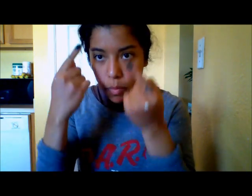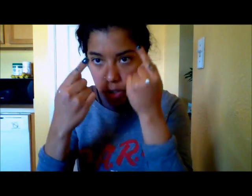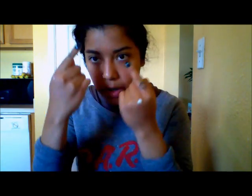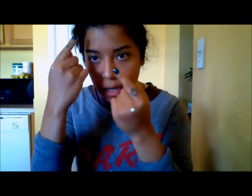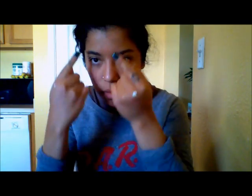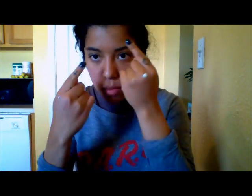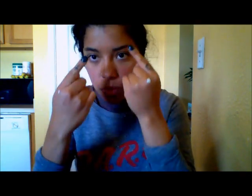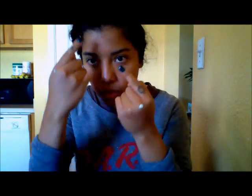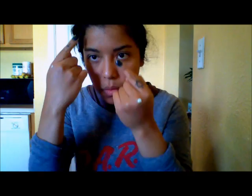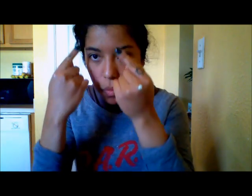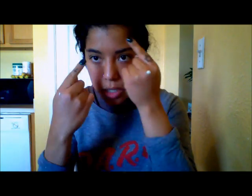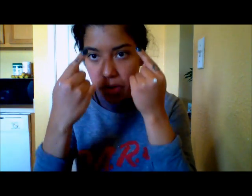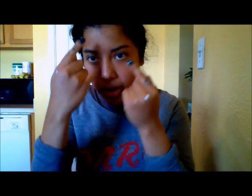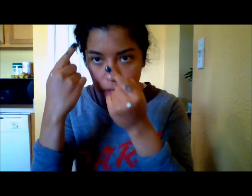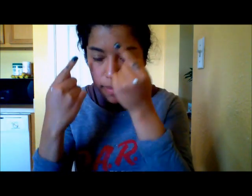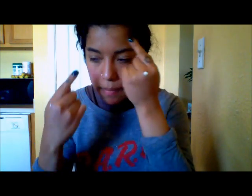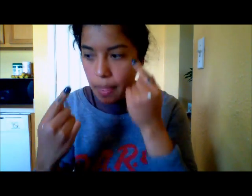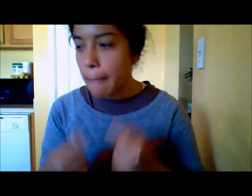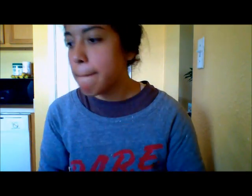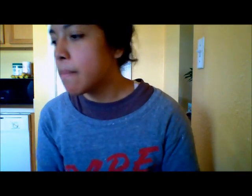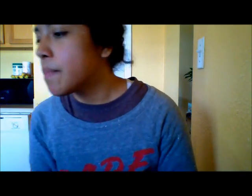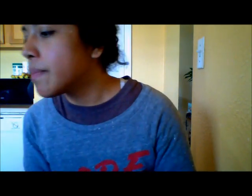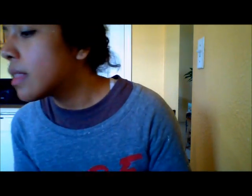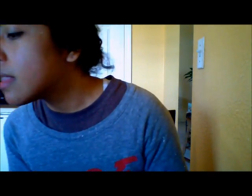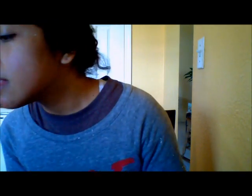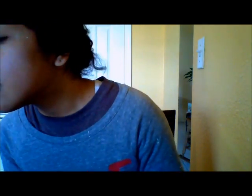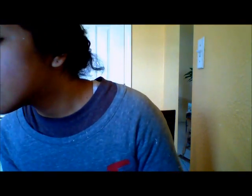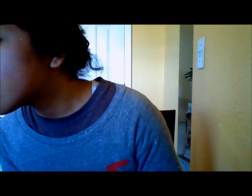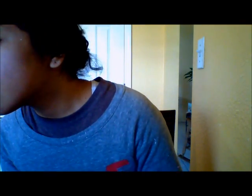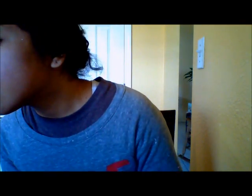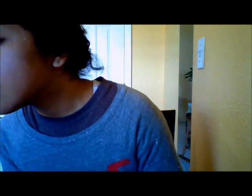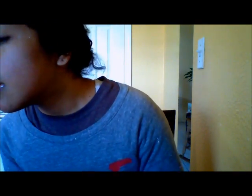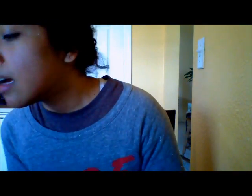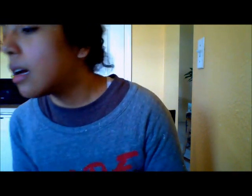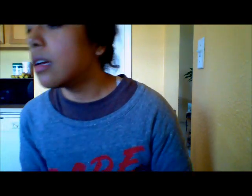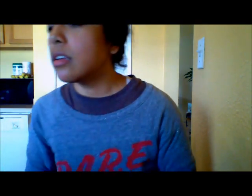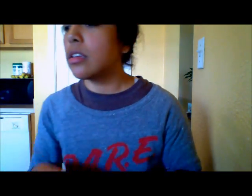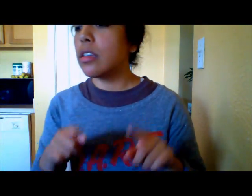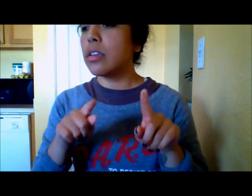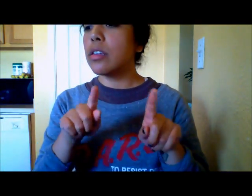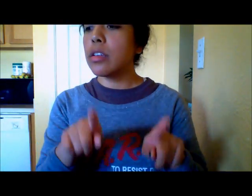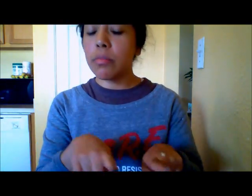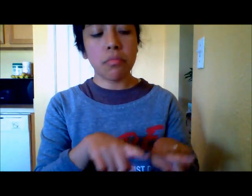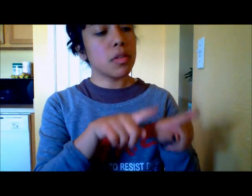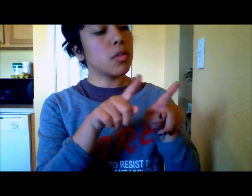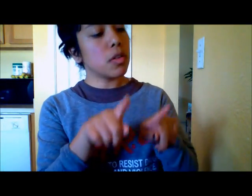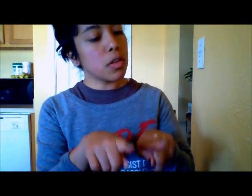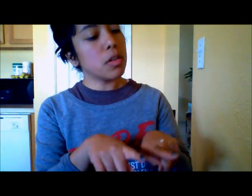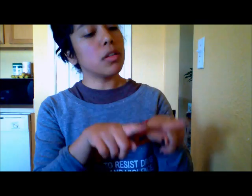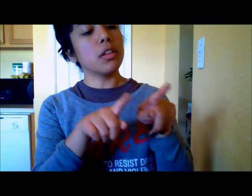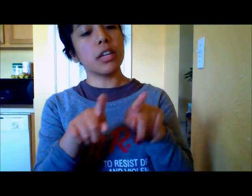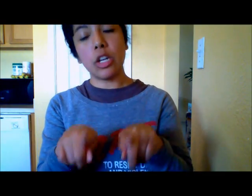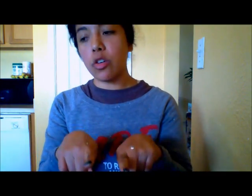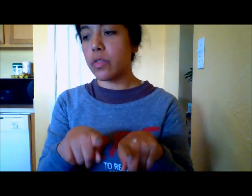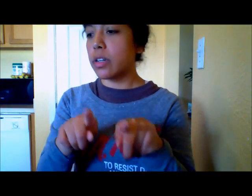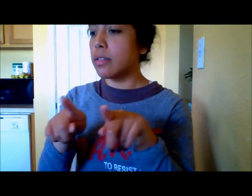wondering. looking over.